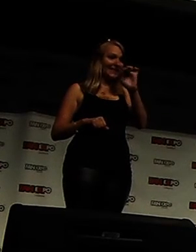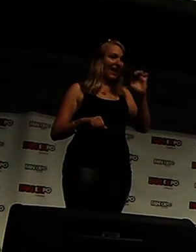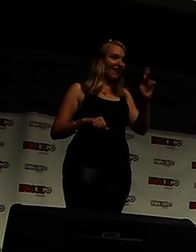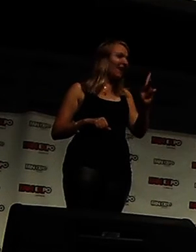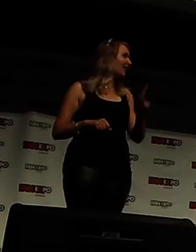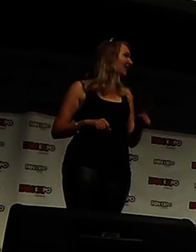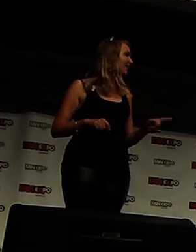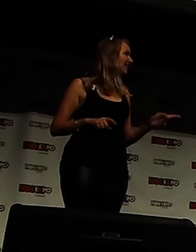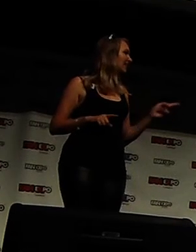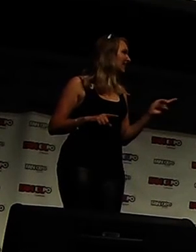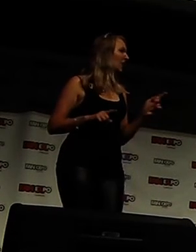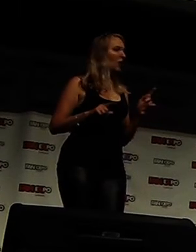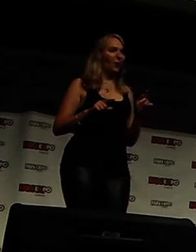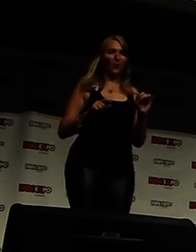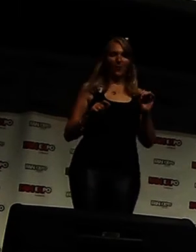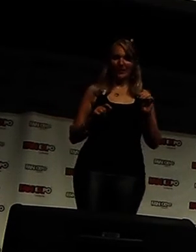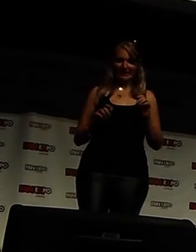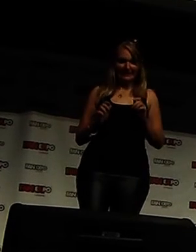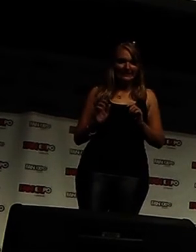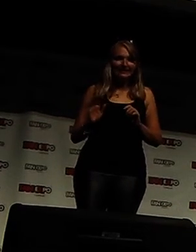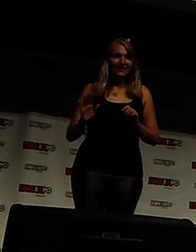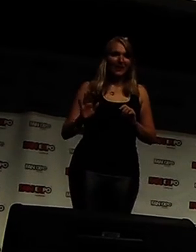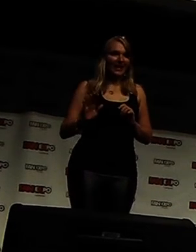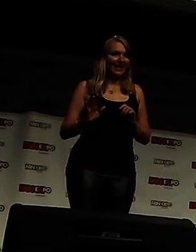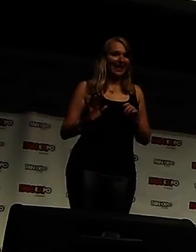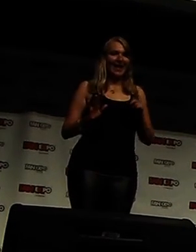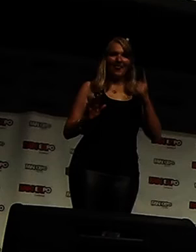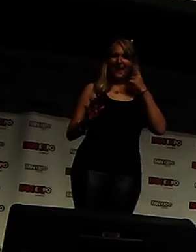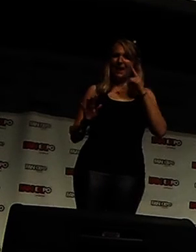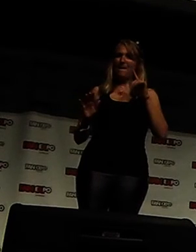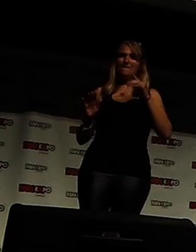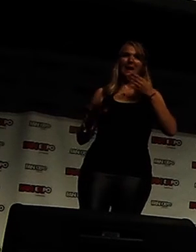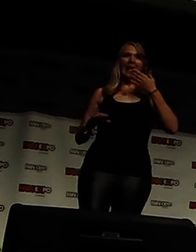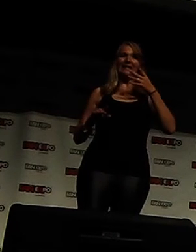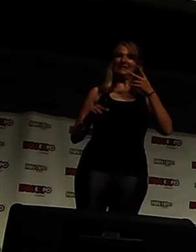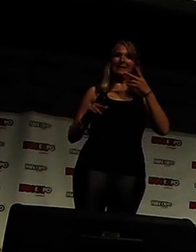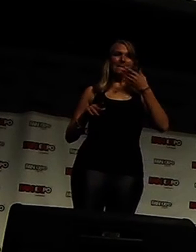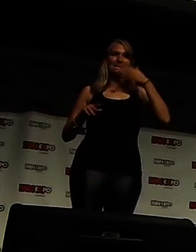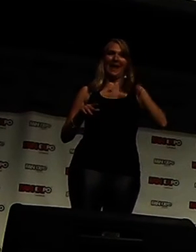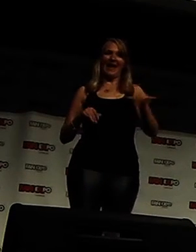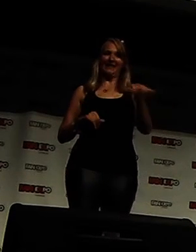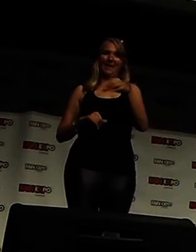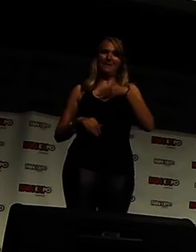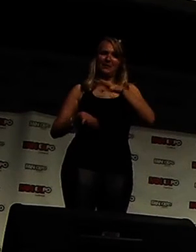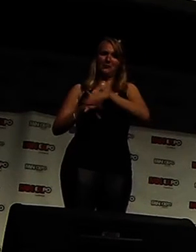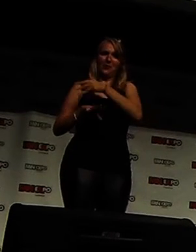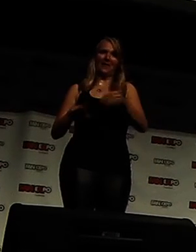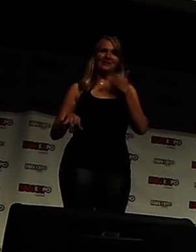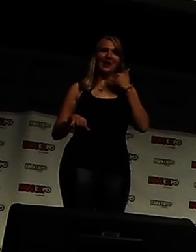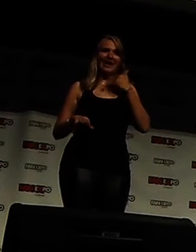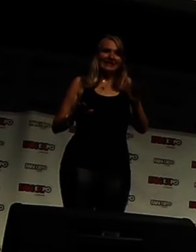this is where I shut myself. This is probably going to be as bad as my Scottish accent.